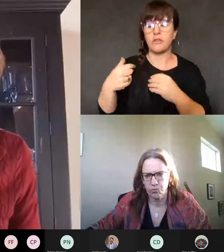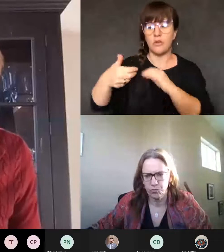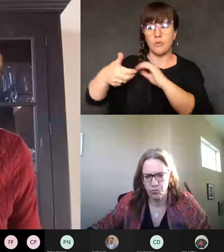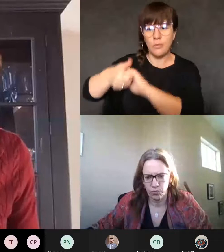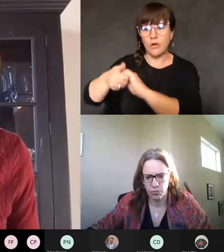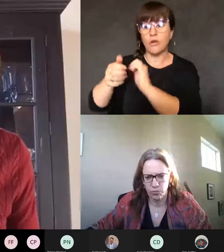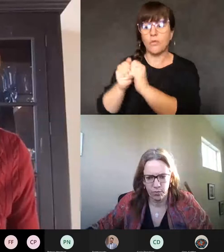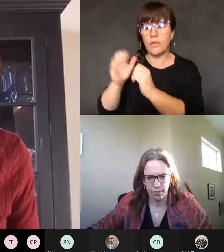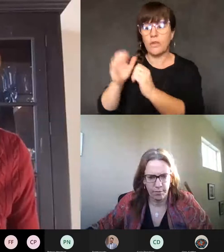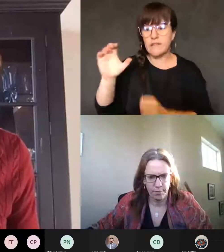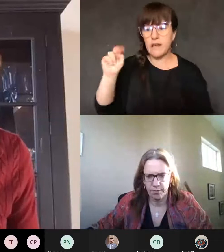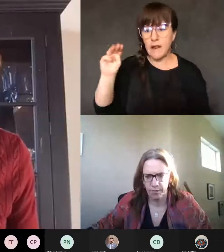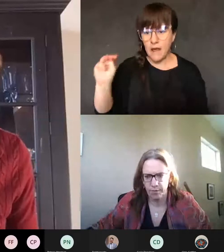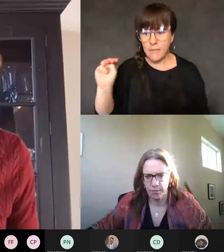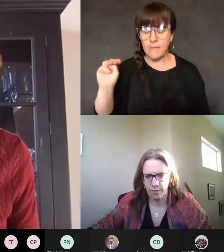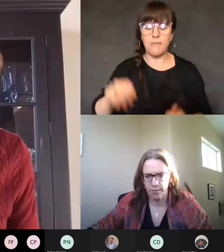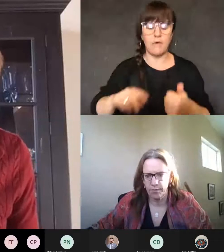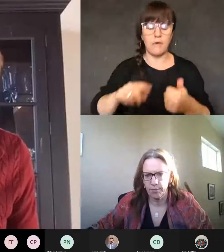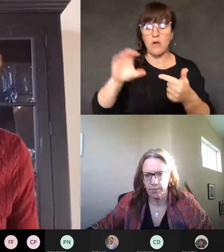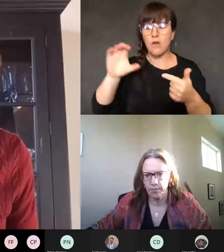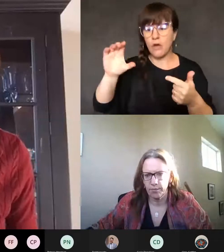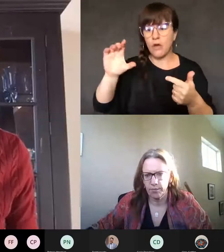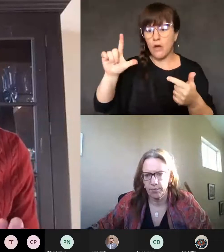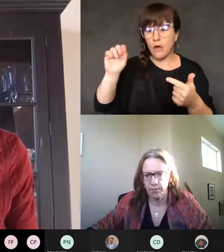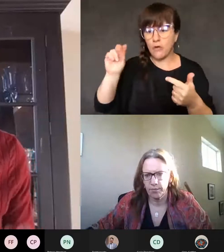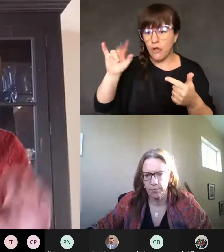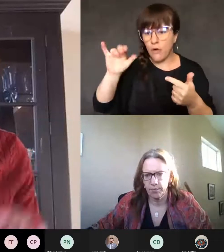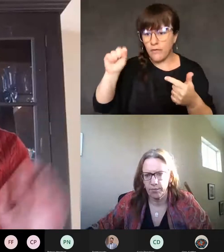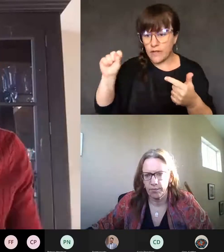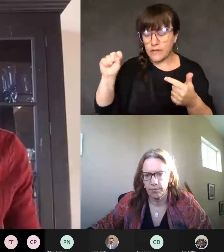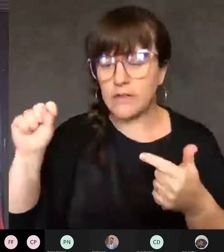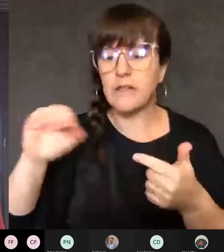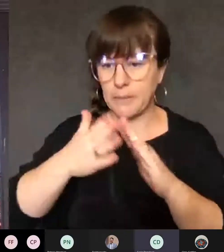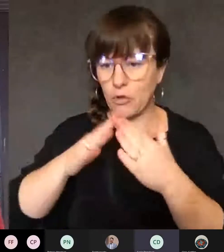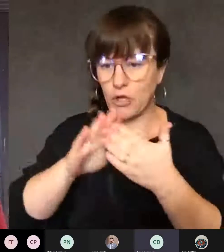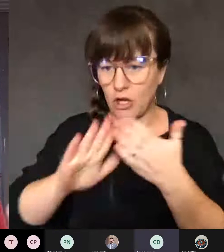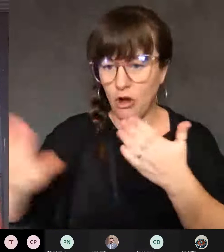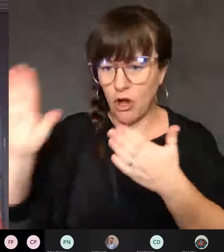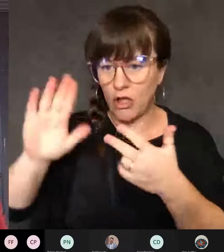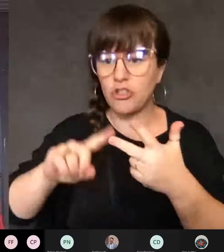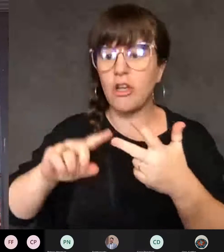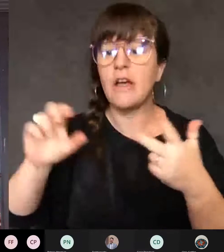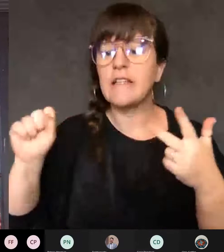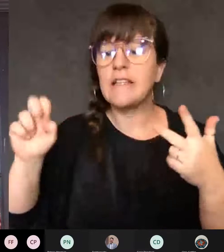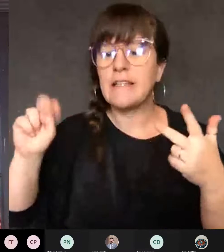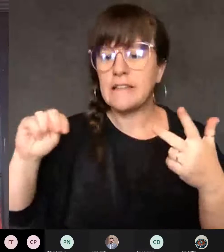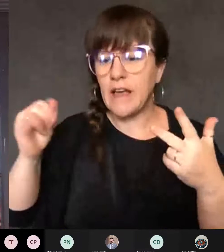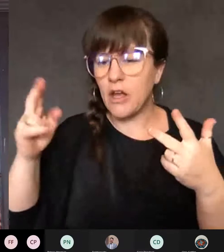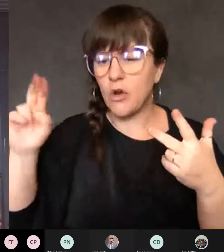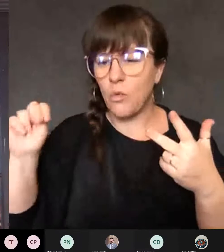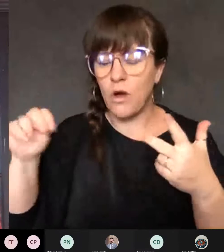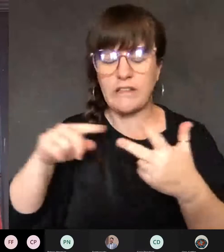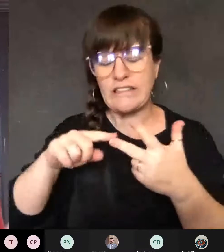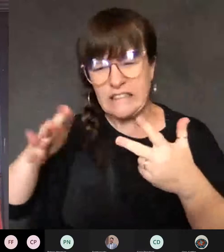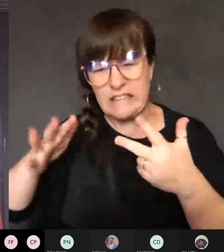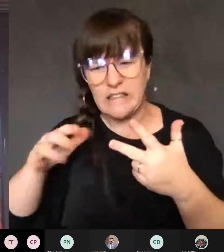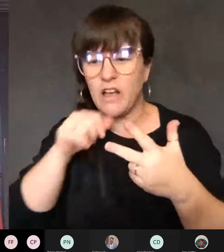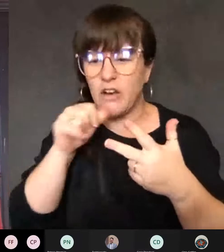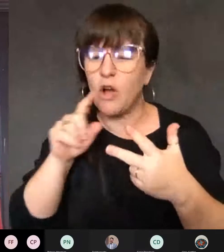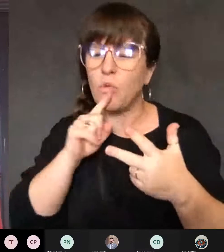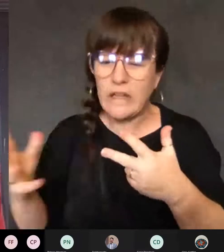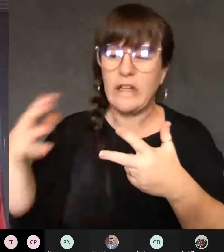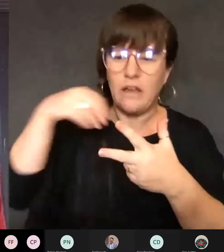CNM, Clovis Community College, and not exactly, San Juan is working on the planning part, but they're not